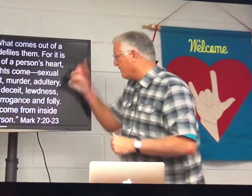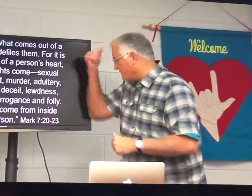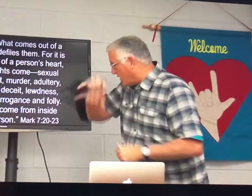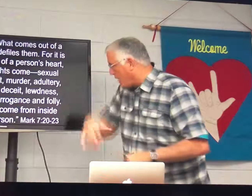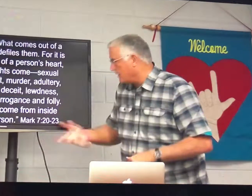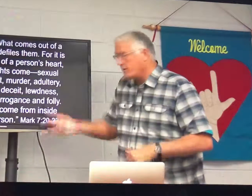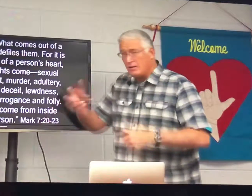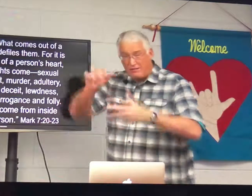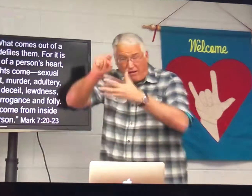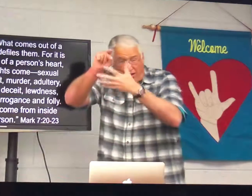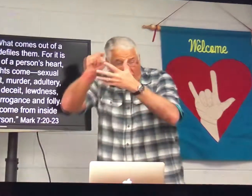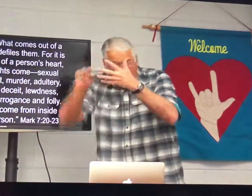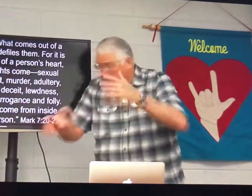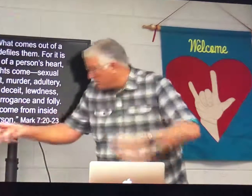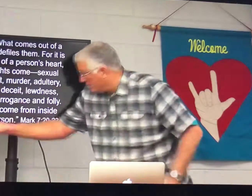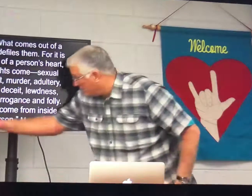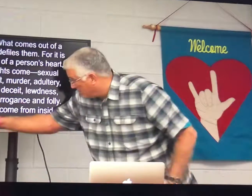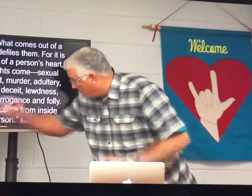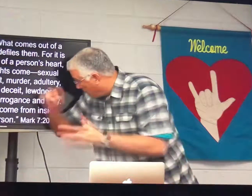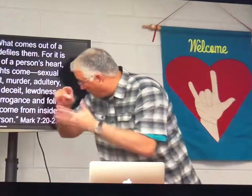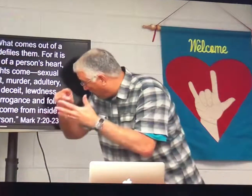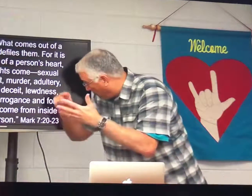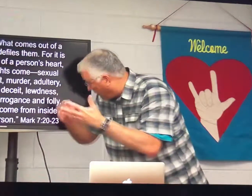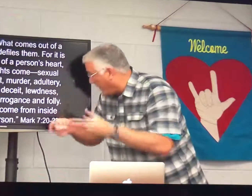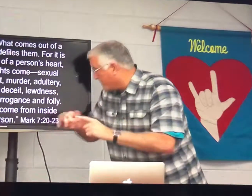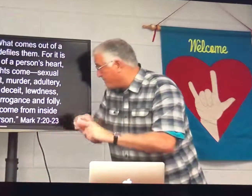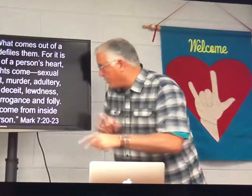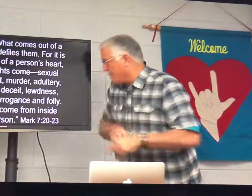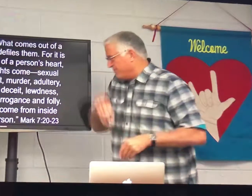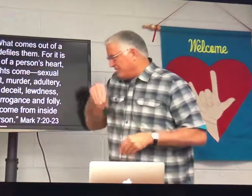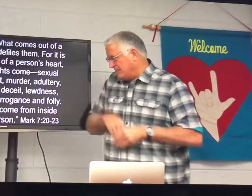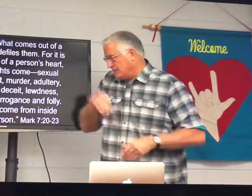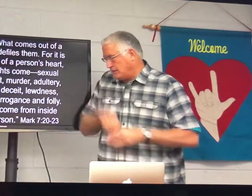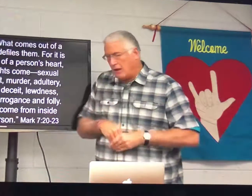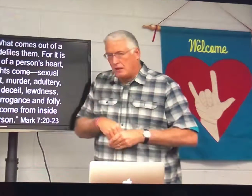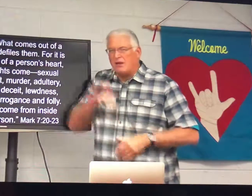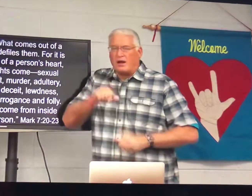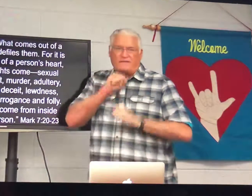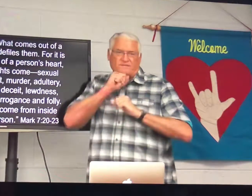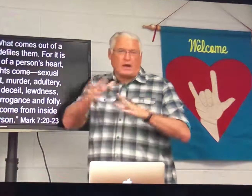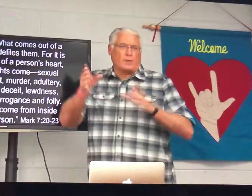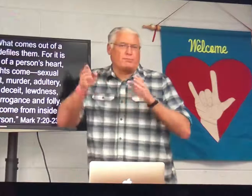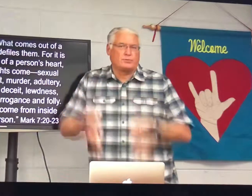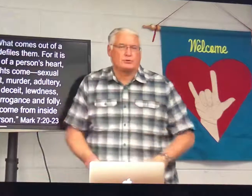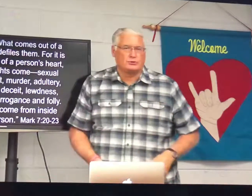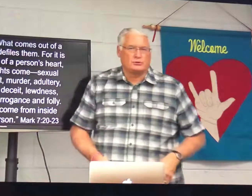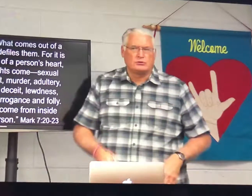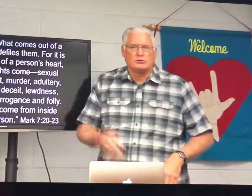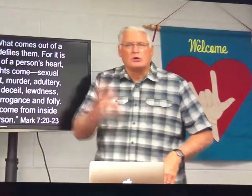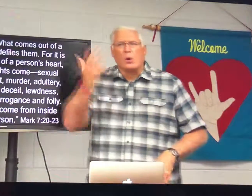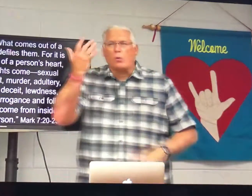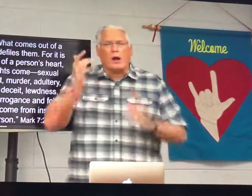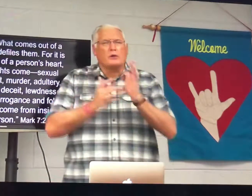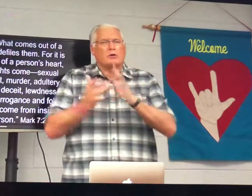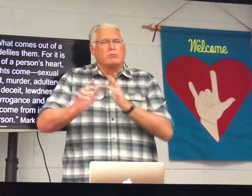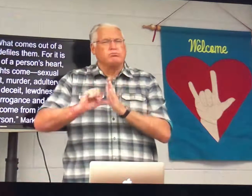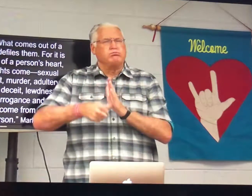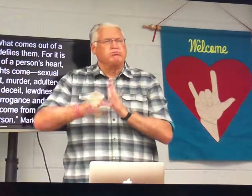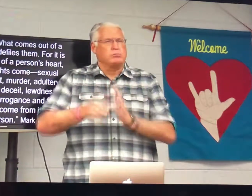Yeah. If you're a big power hitter, if you get him to try to bunt, okay, good. And that's what the hitters